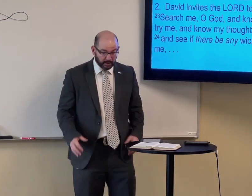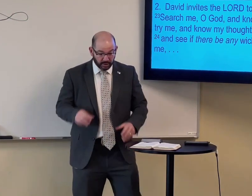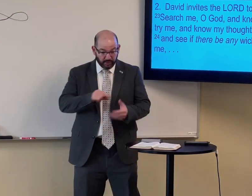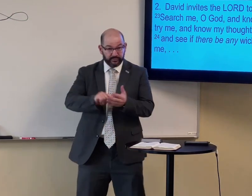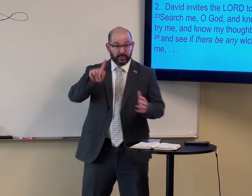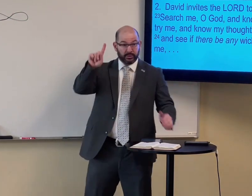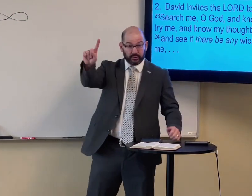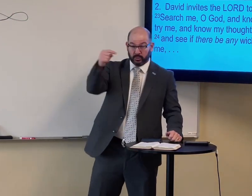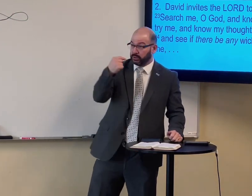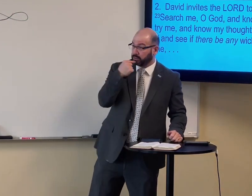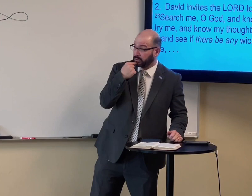search me, O God.